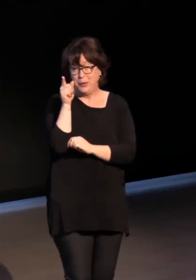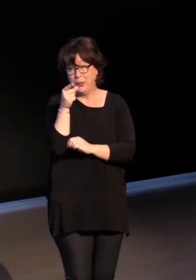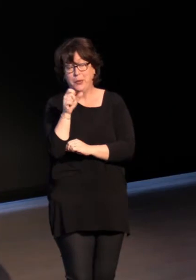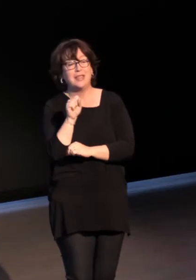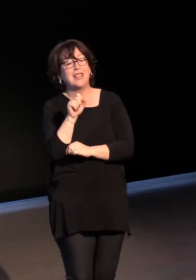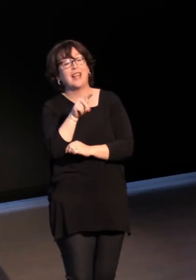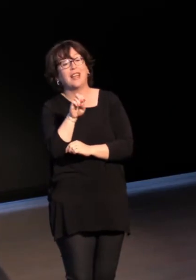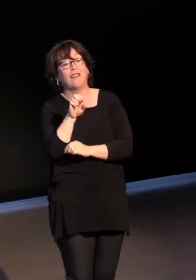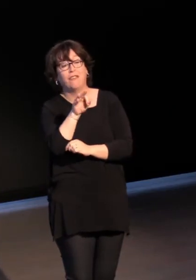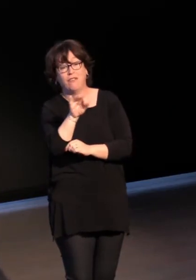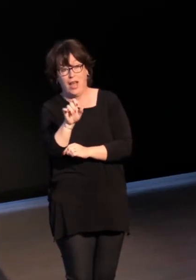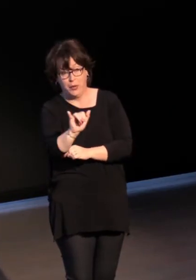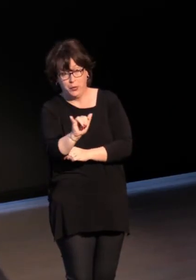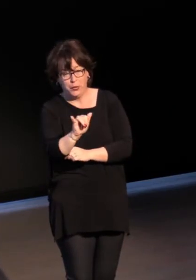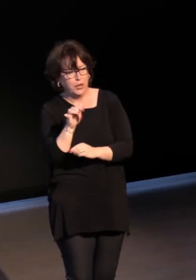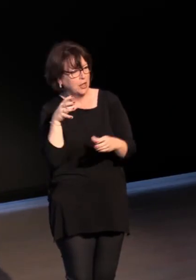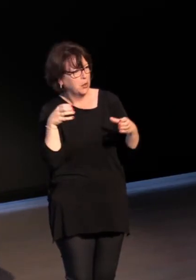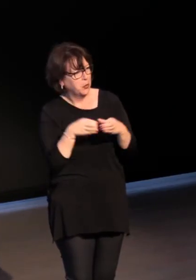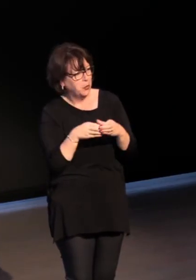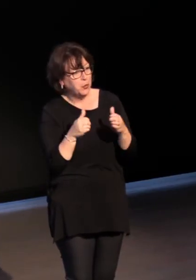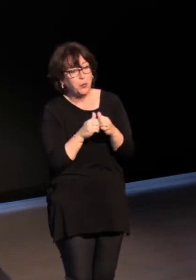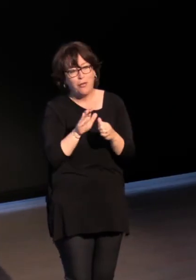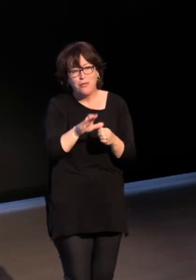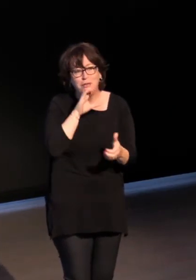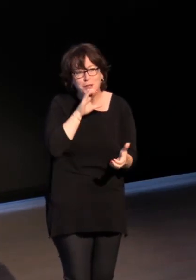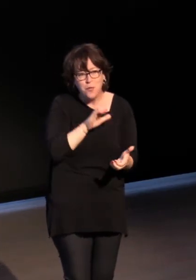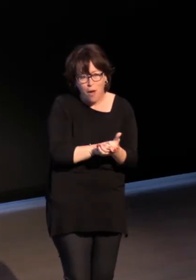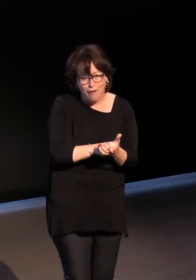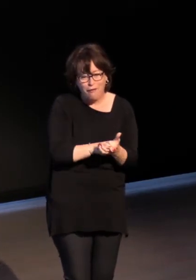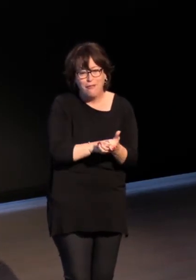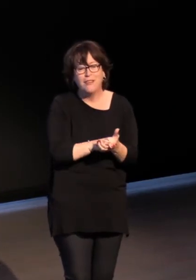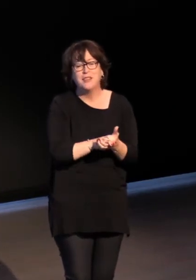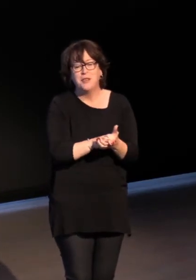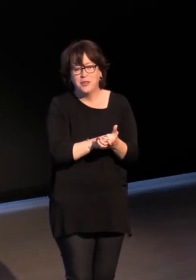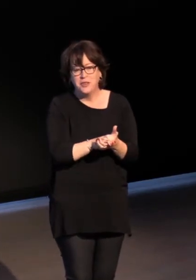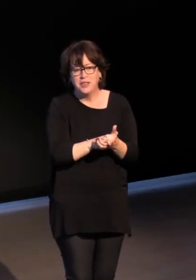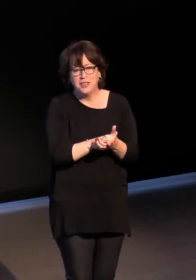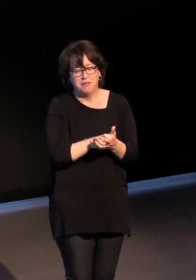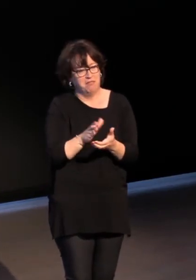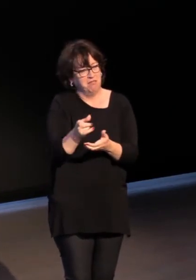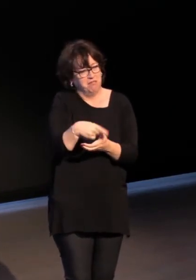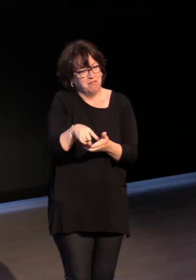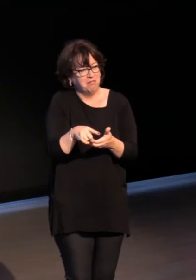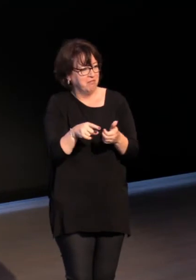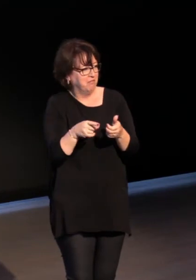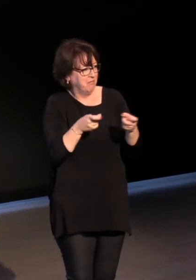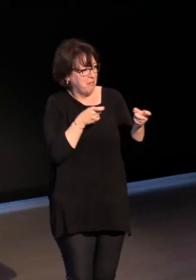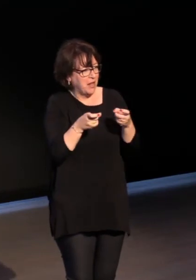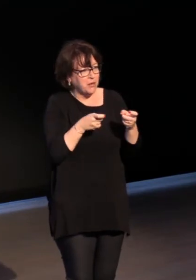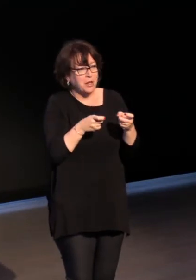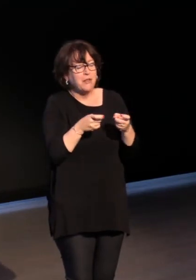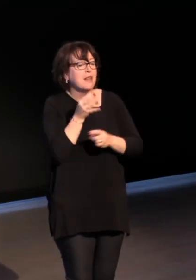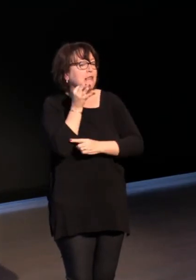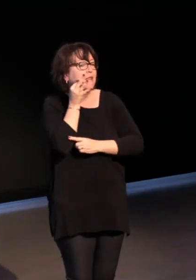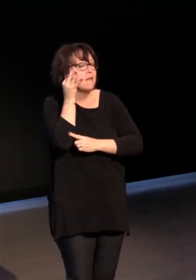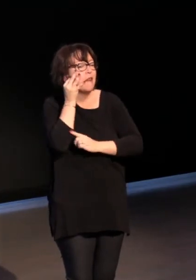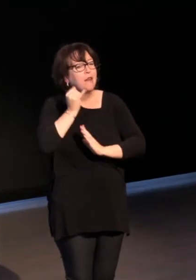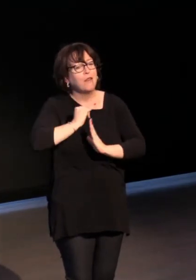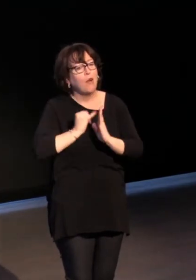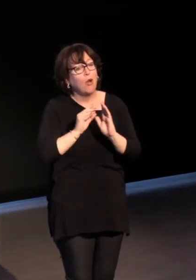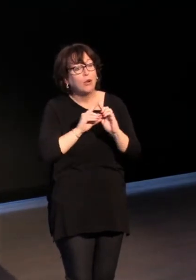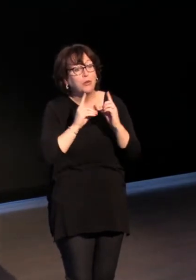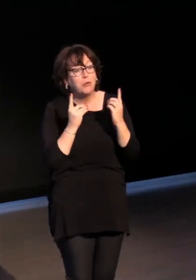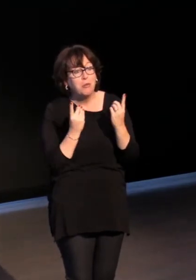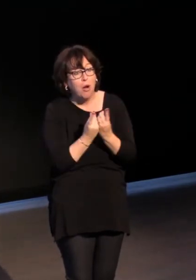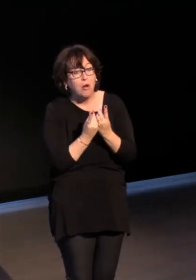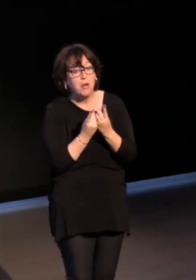Fe. Together with his wife, Maria Hupfield, he administers Native Art Department International,